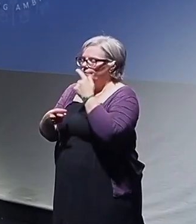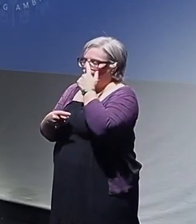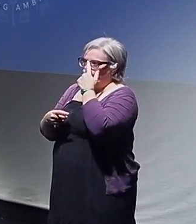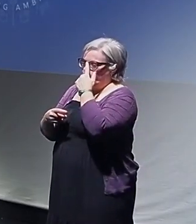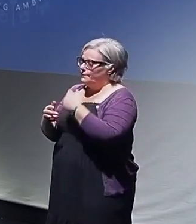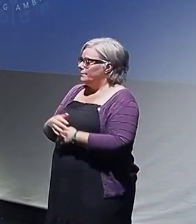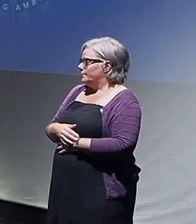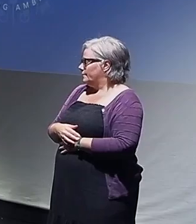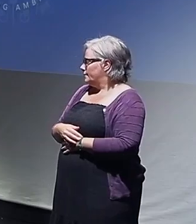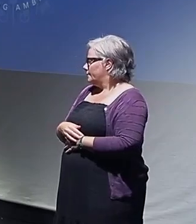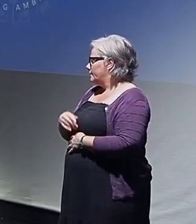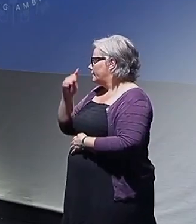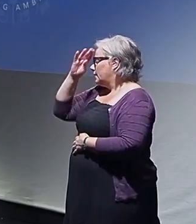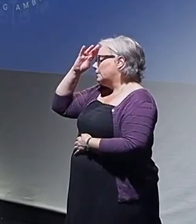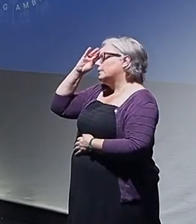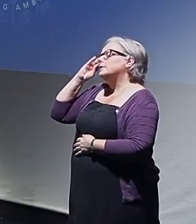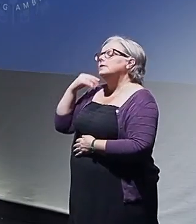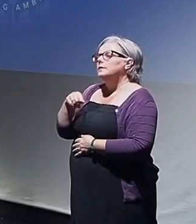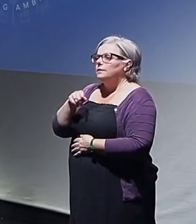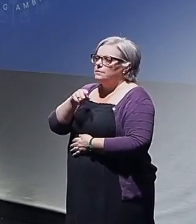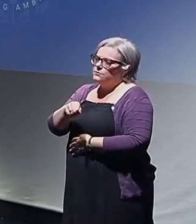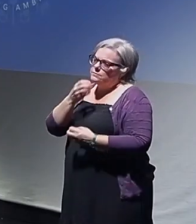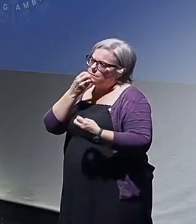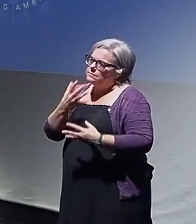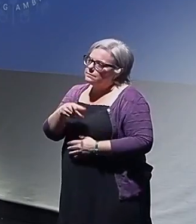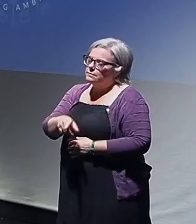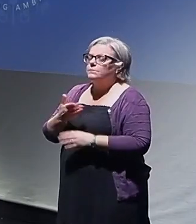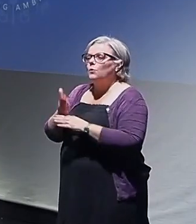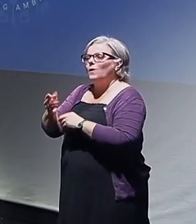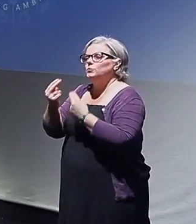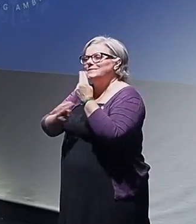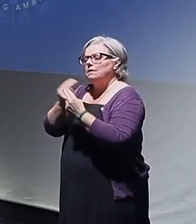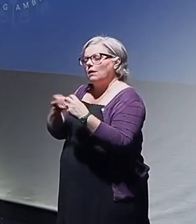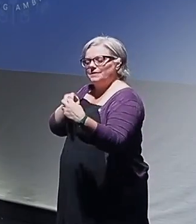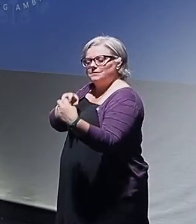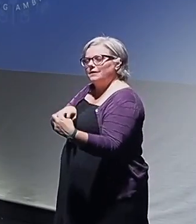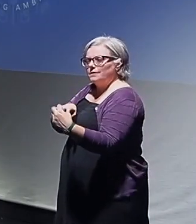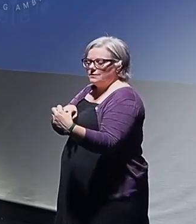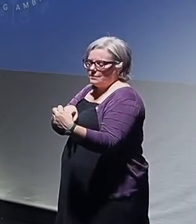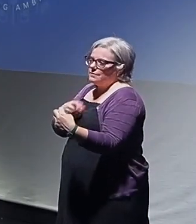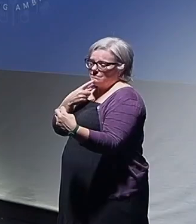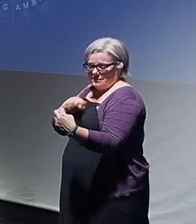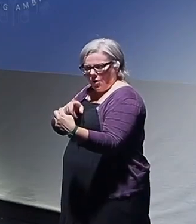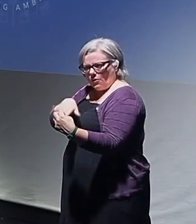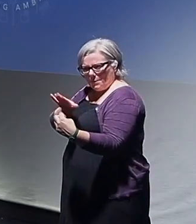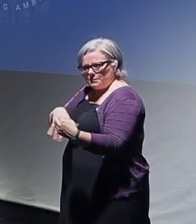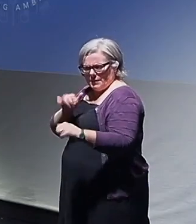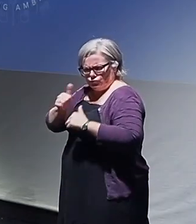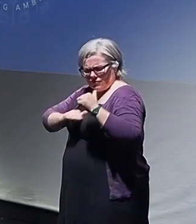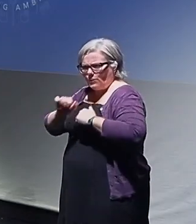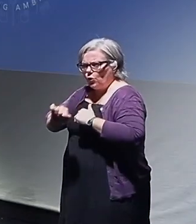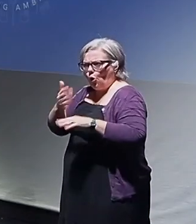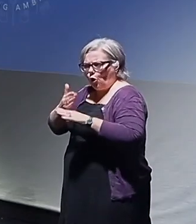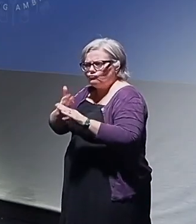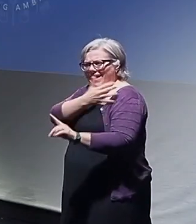Feud, Capote and the Swans. She's heaven. And we went for dinner, and I sat next to her, and I was like, you must be so proud of your career.